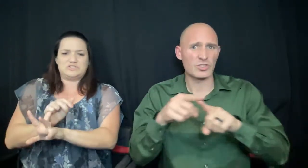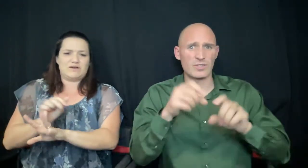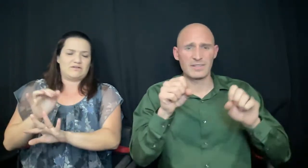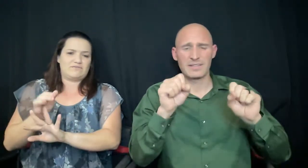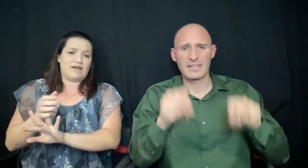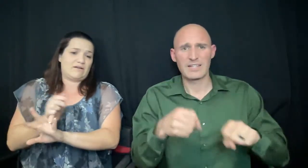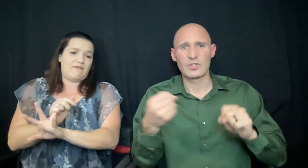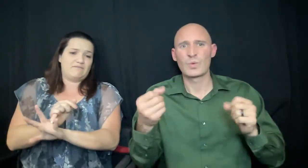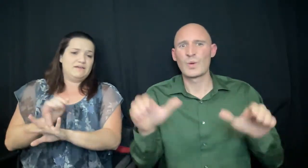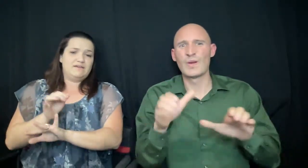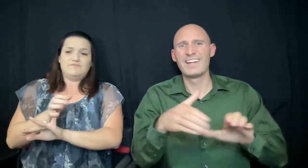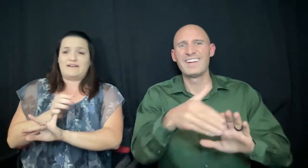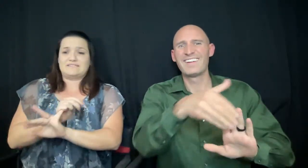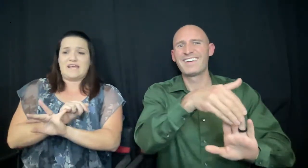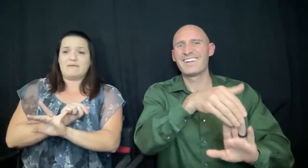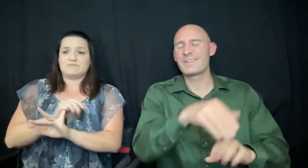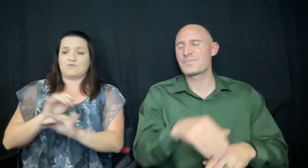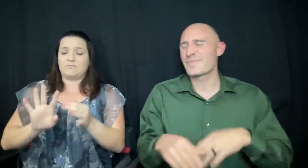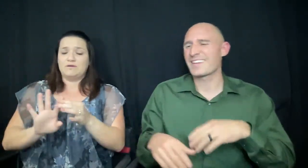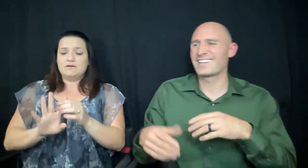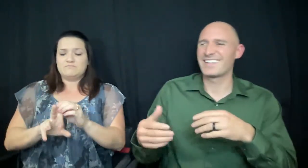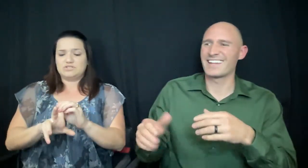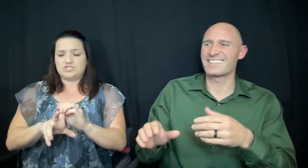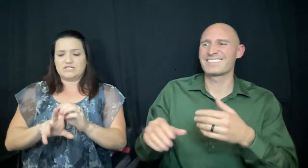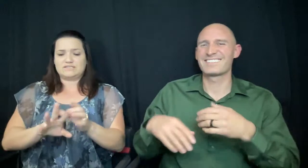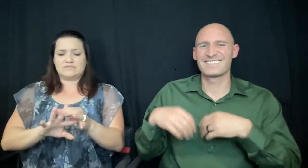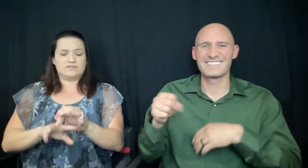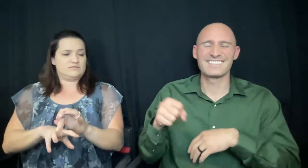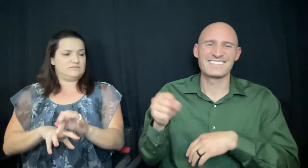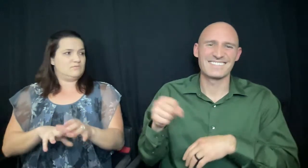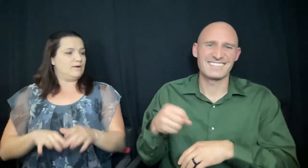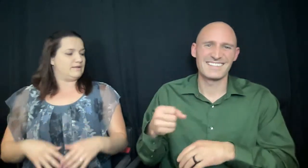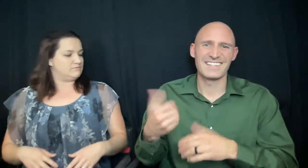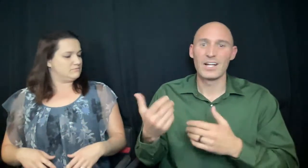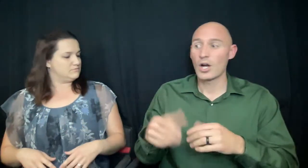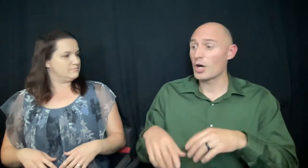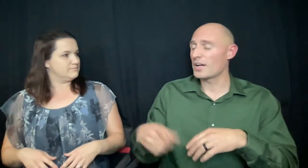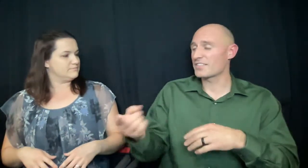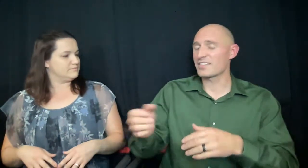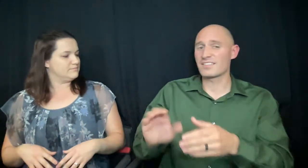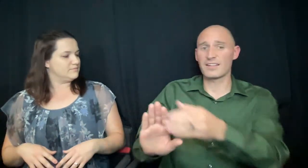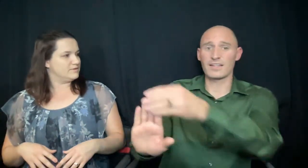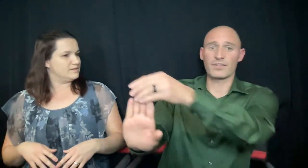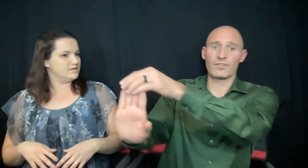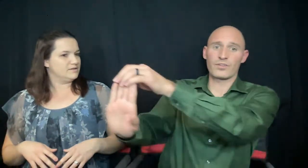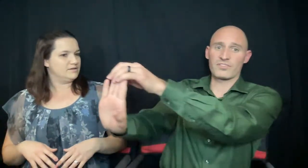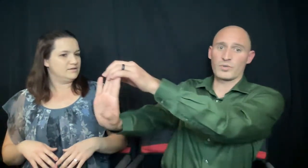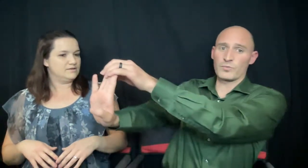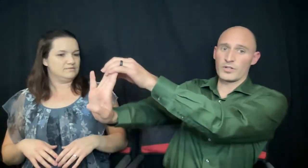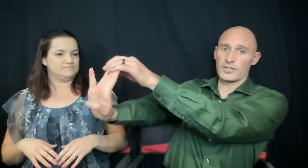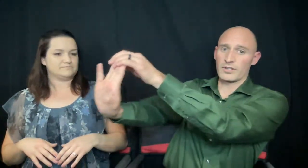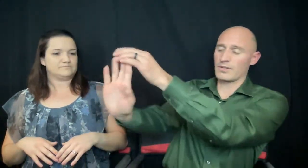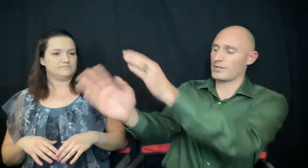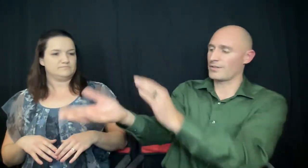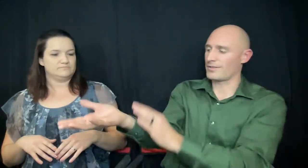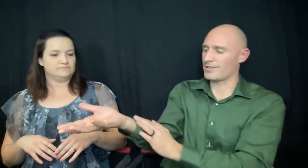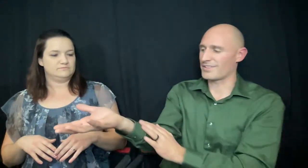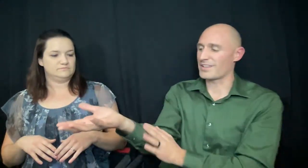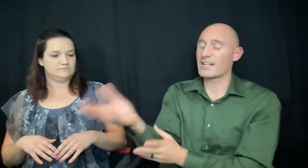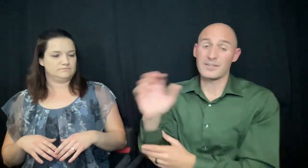I don't have fancy names for them, Yeah. but just what? Oh, I was just gonna say, like, there's one where, because a lot of times when